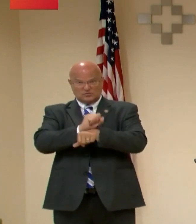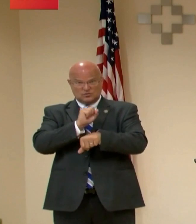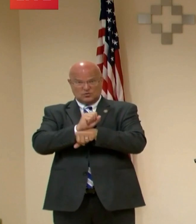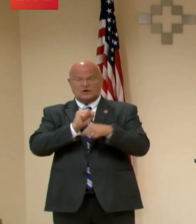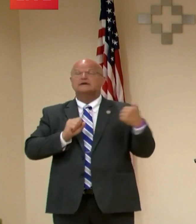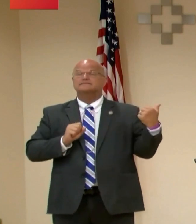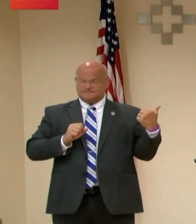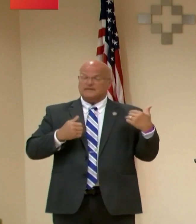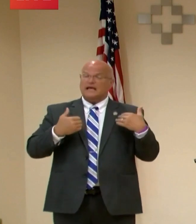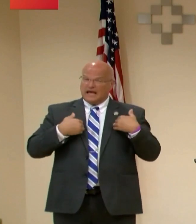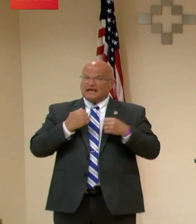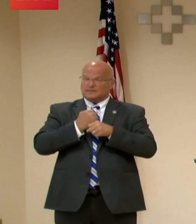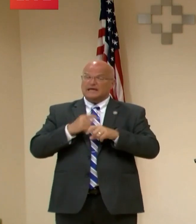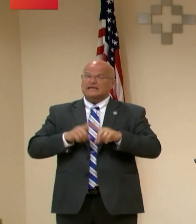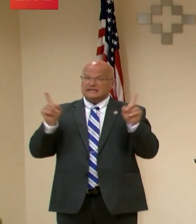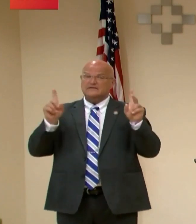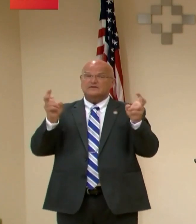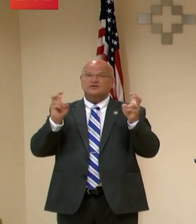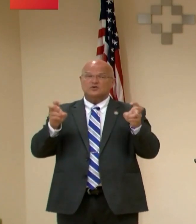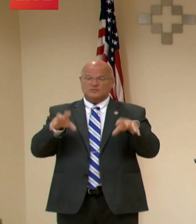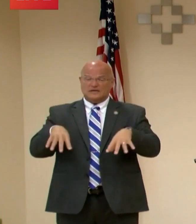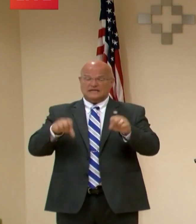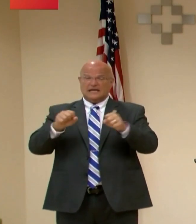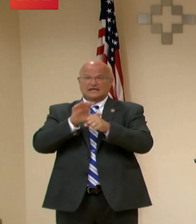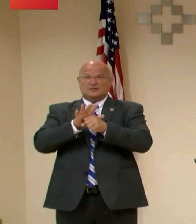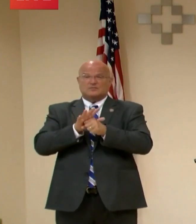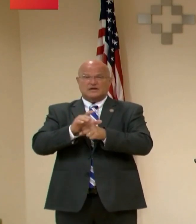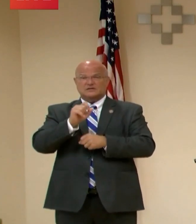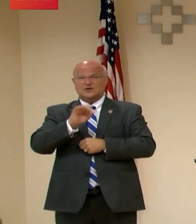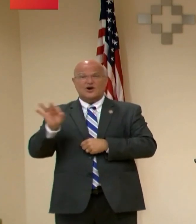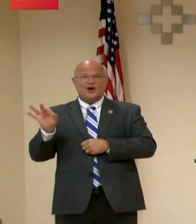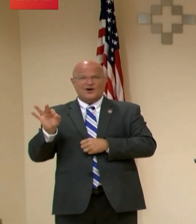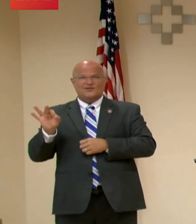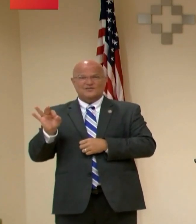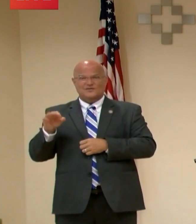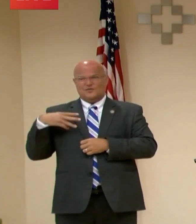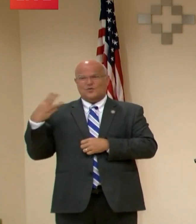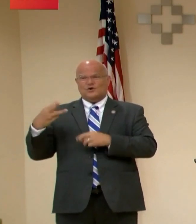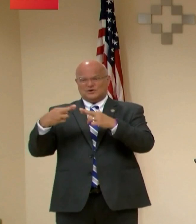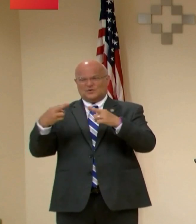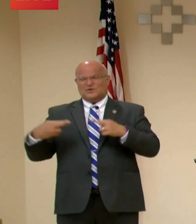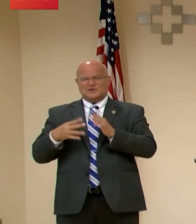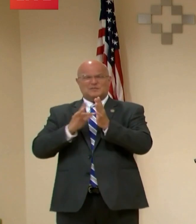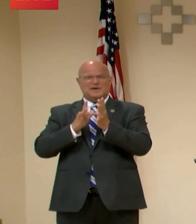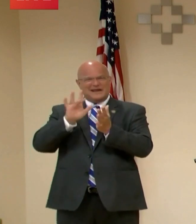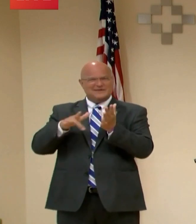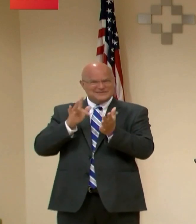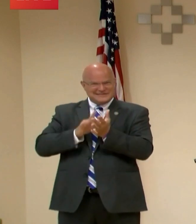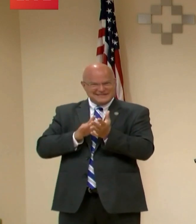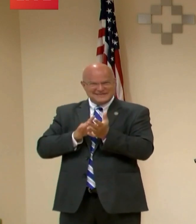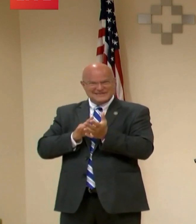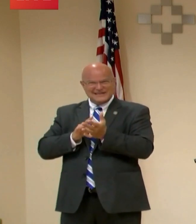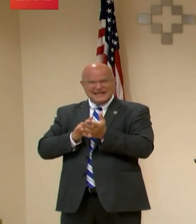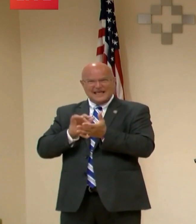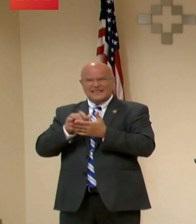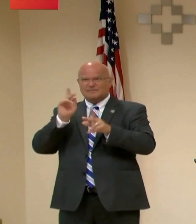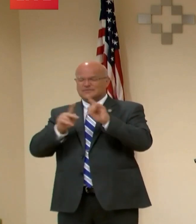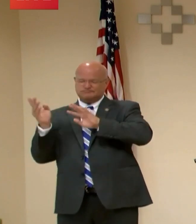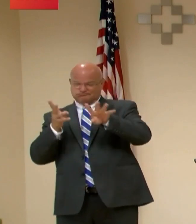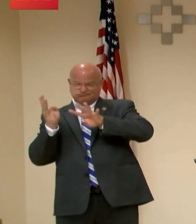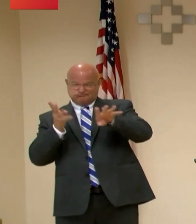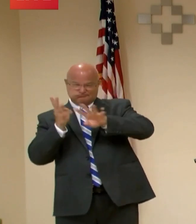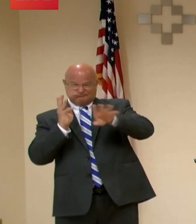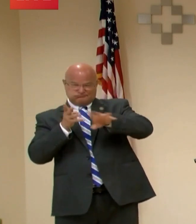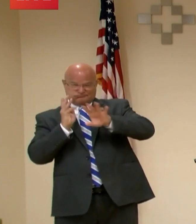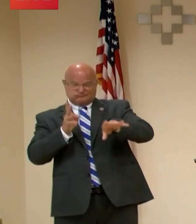It has made a difference in terms of taking some pressure off of Washington Regional Medical Center that everybody was